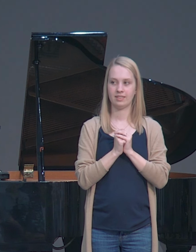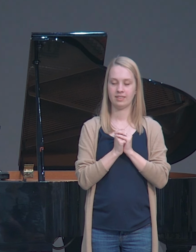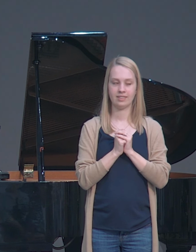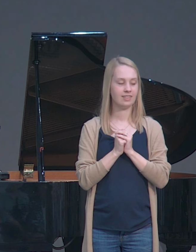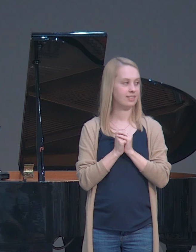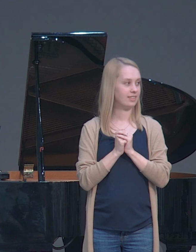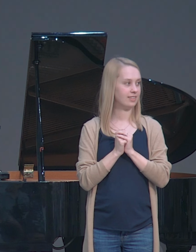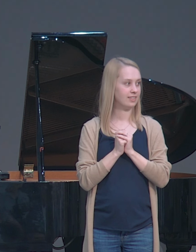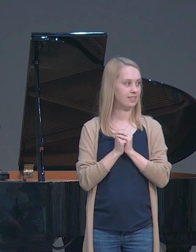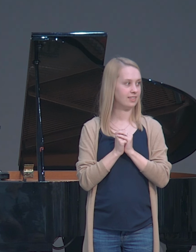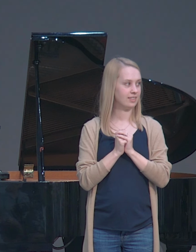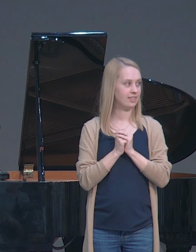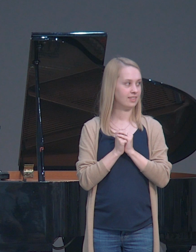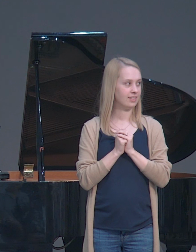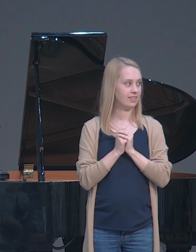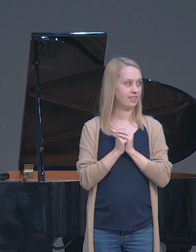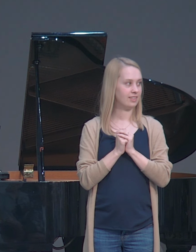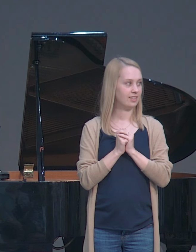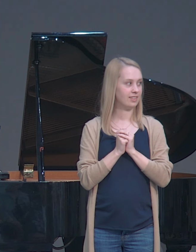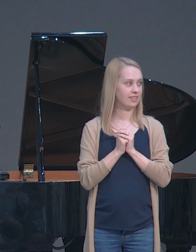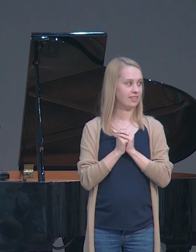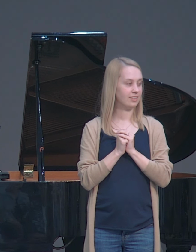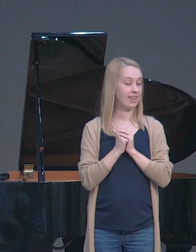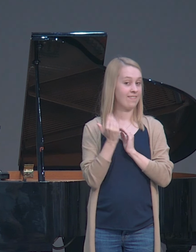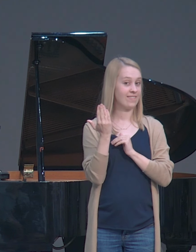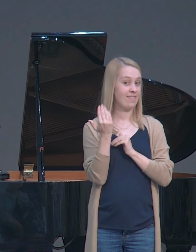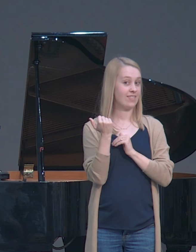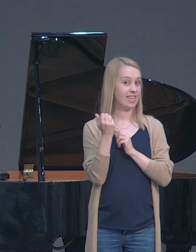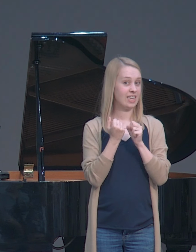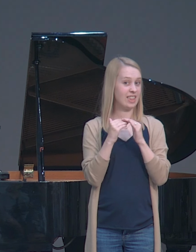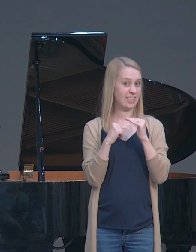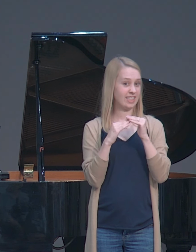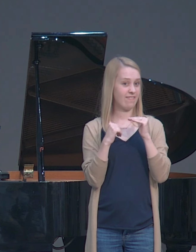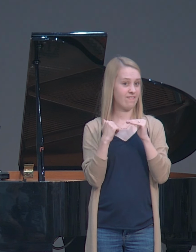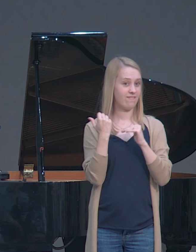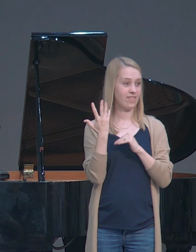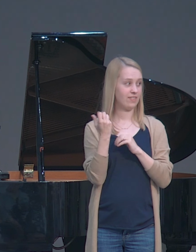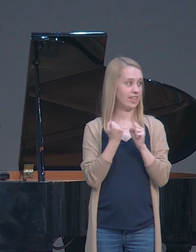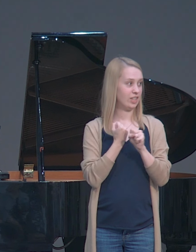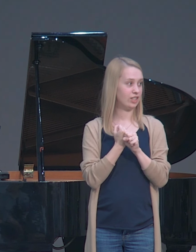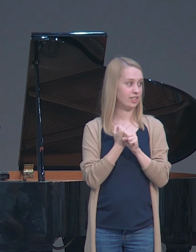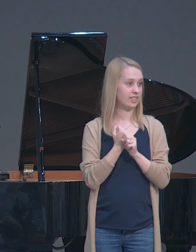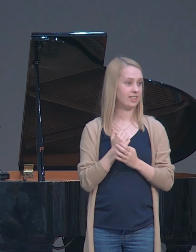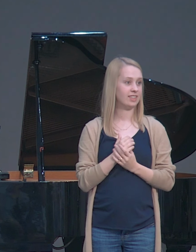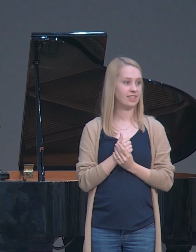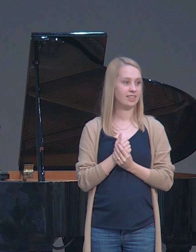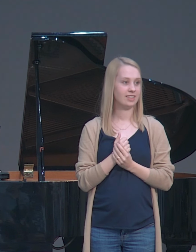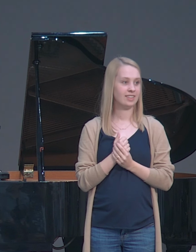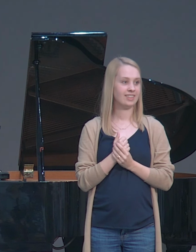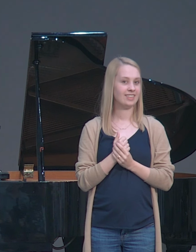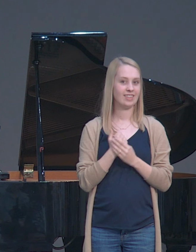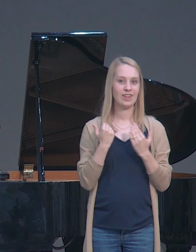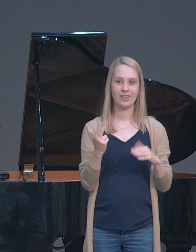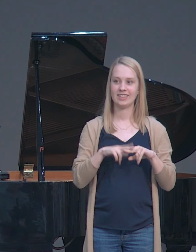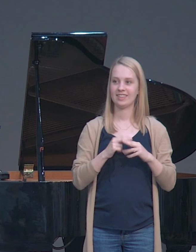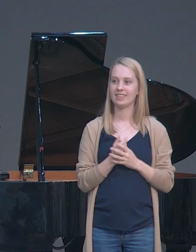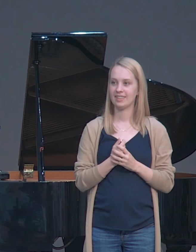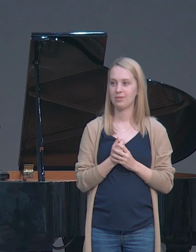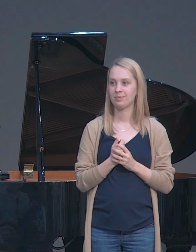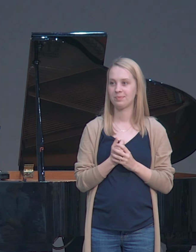All right. If you've been a mother for 15 years or less, would you be seated?